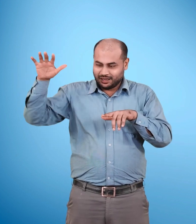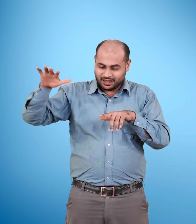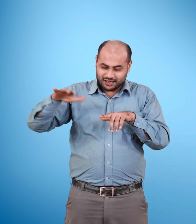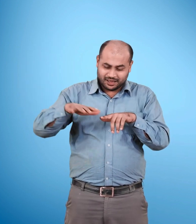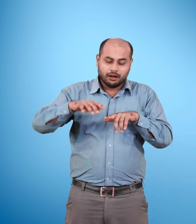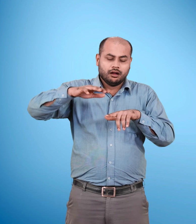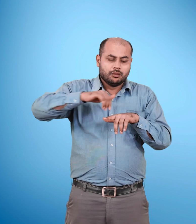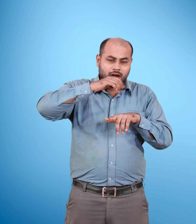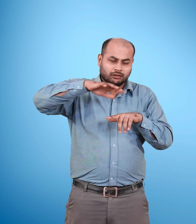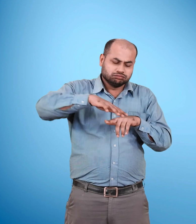to the oceans.